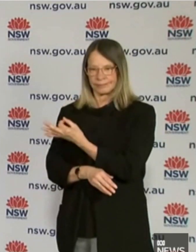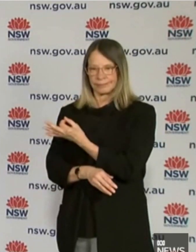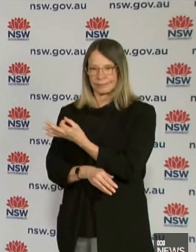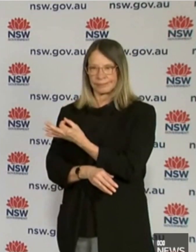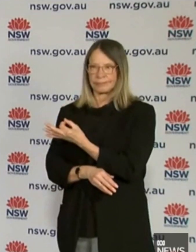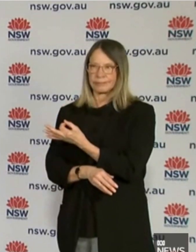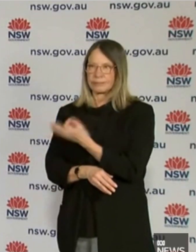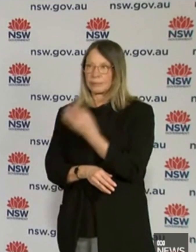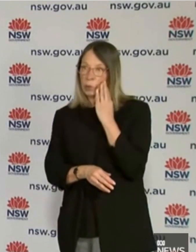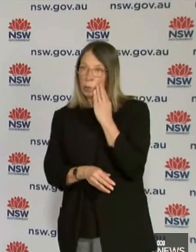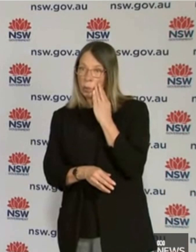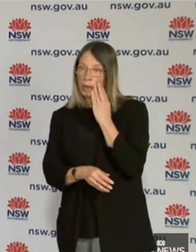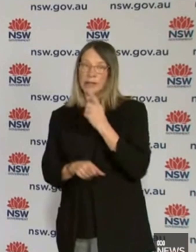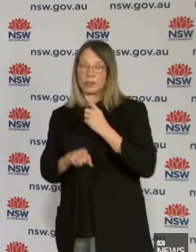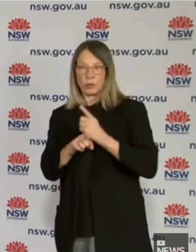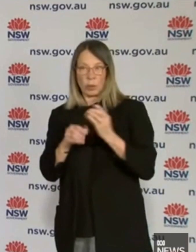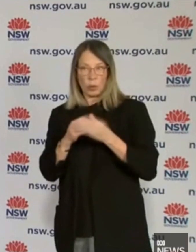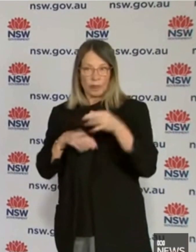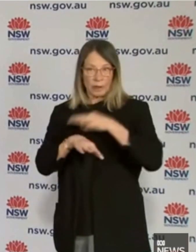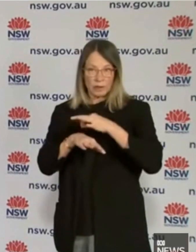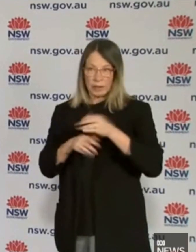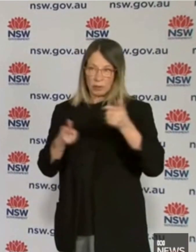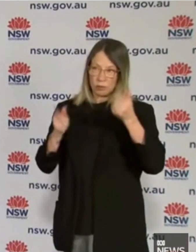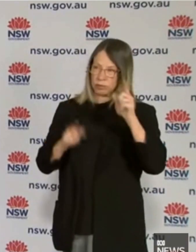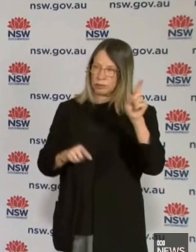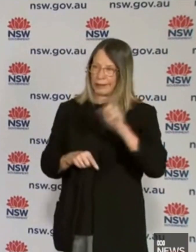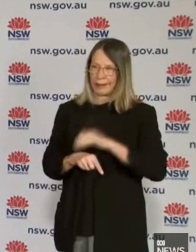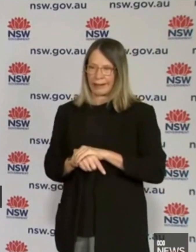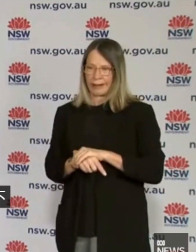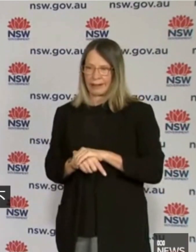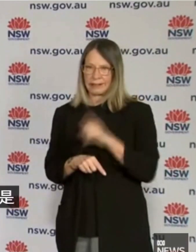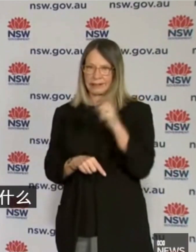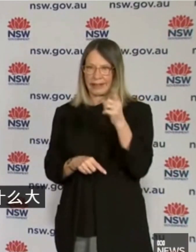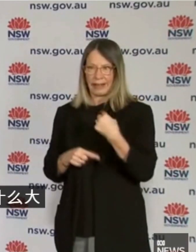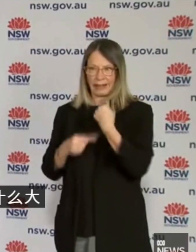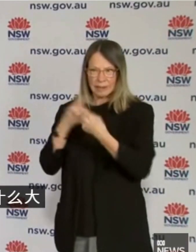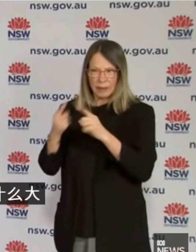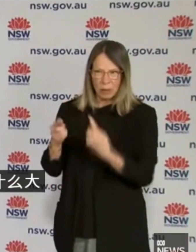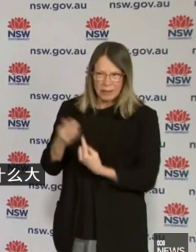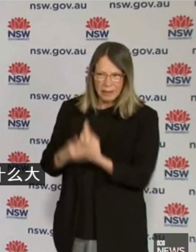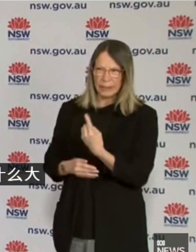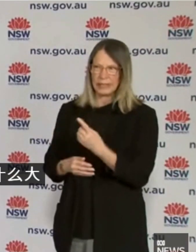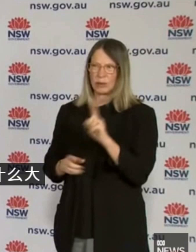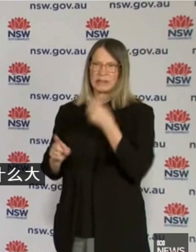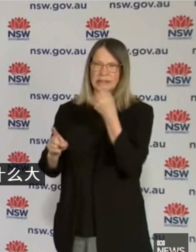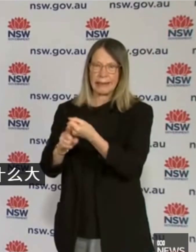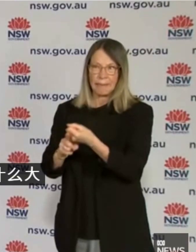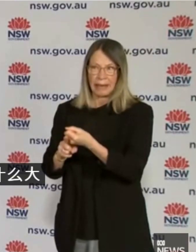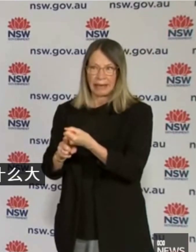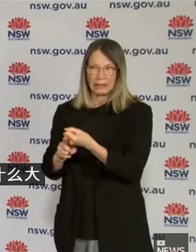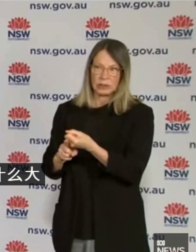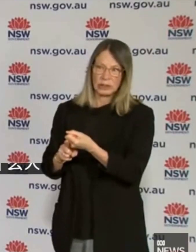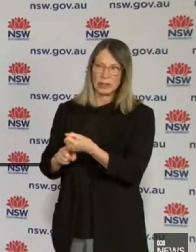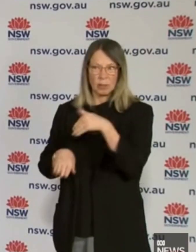the impacts of how the hospital is operating at the moment? Well, there didn't seem to be any major issues. What she was saying was